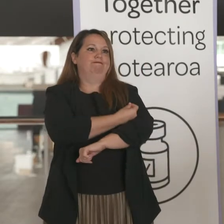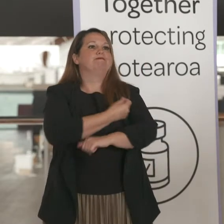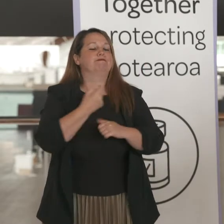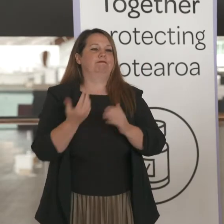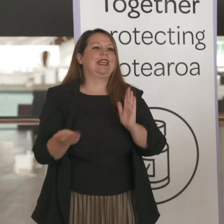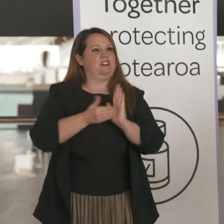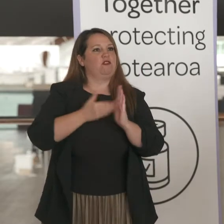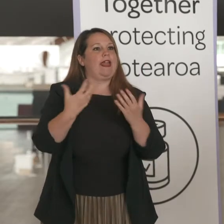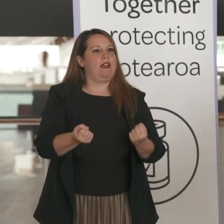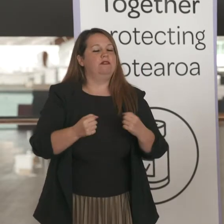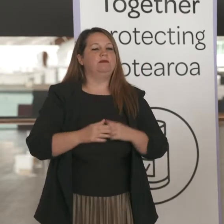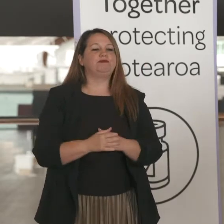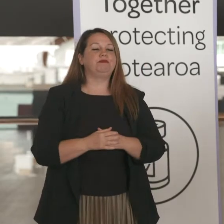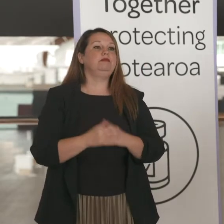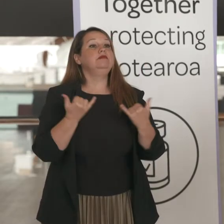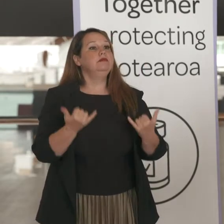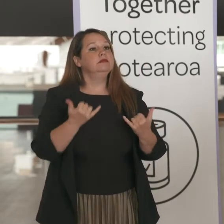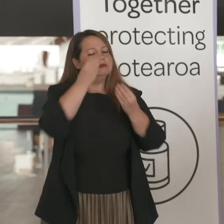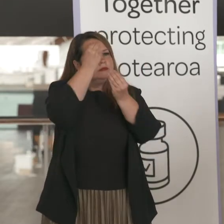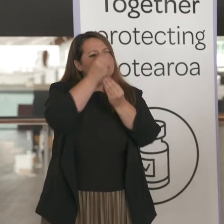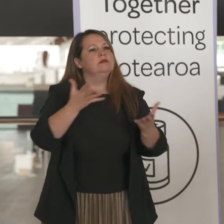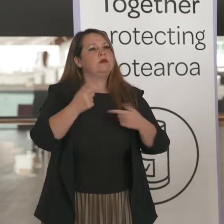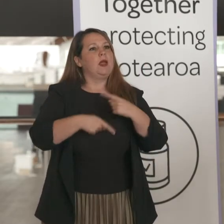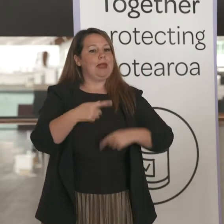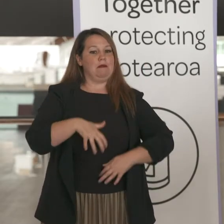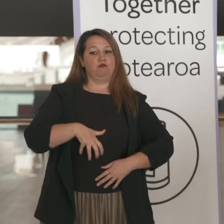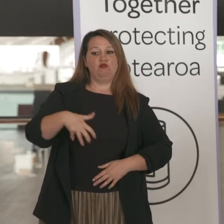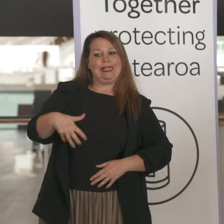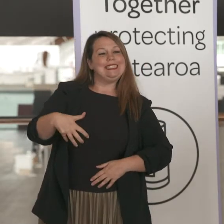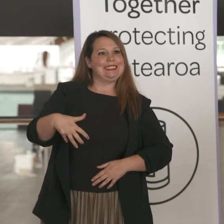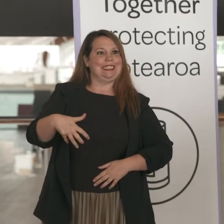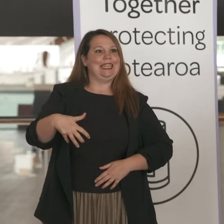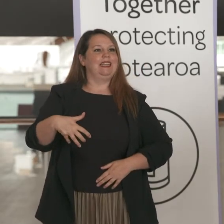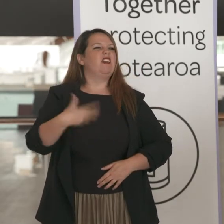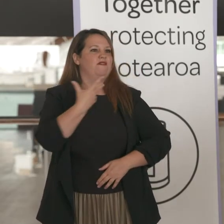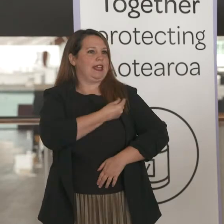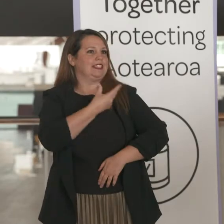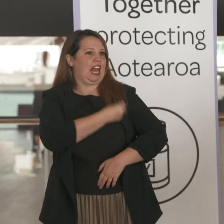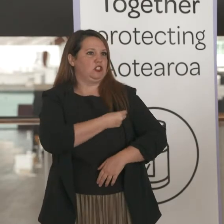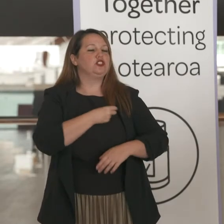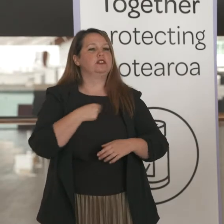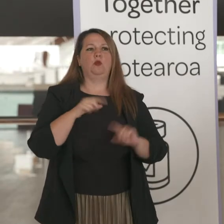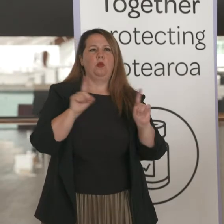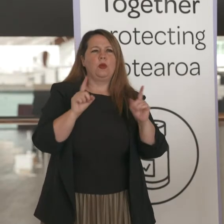pregnancy and vaccinations, as this is another area that we're getting a lot of questions about.